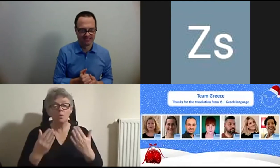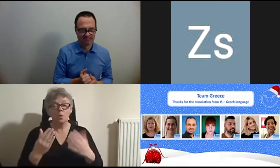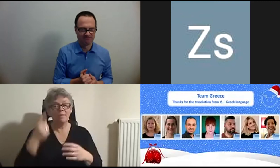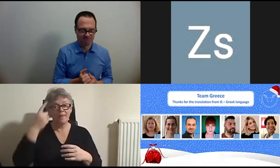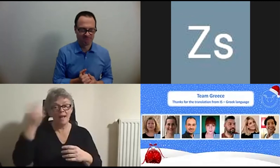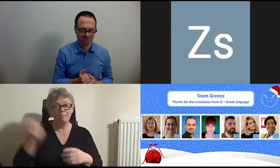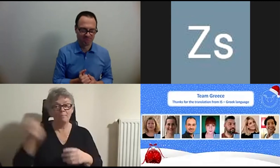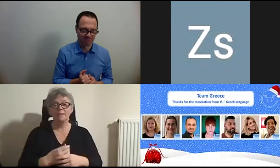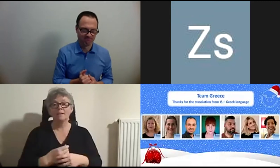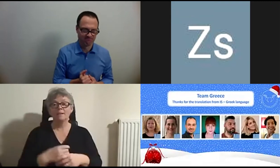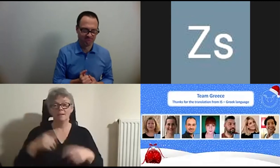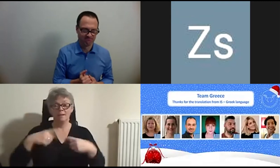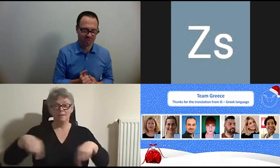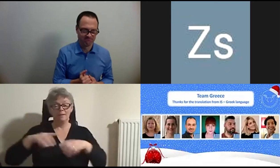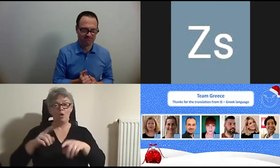Greece.